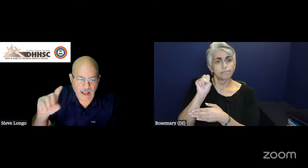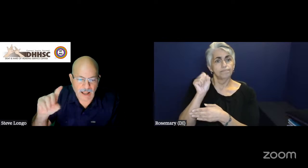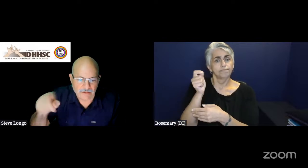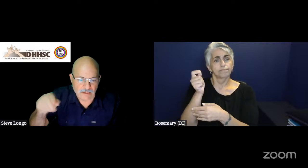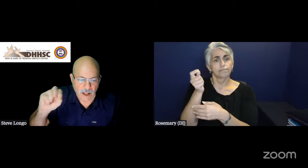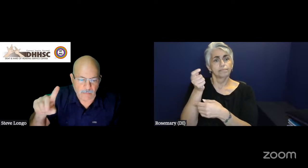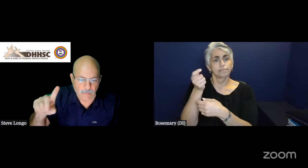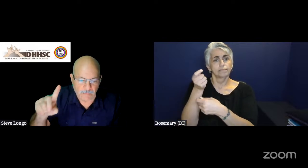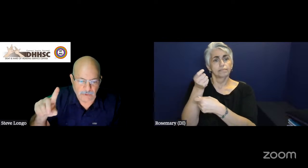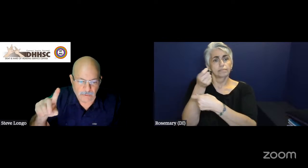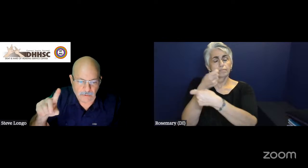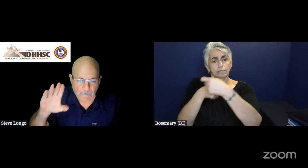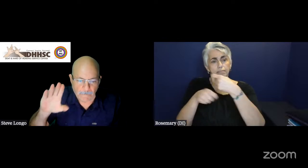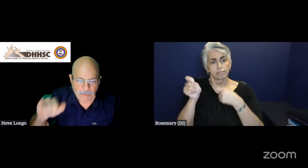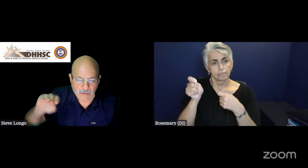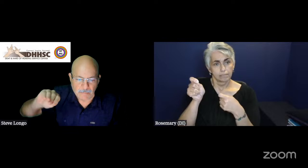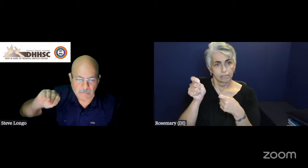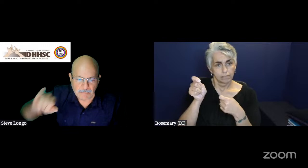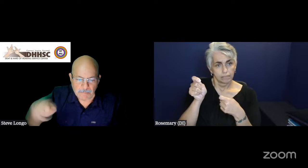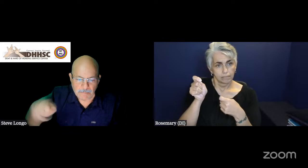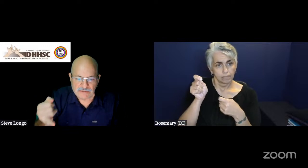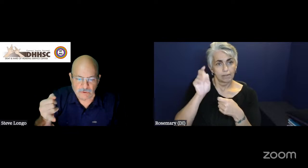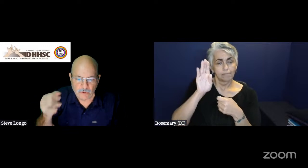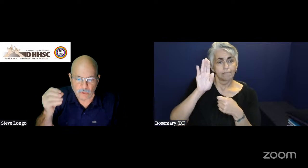new bylaws